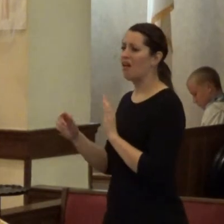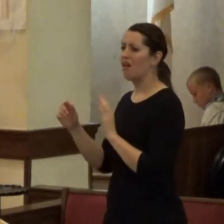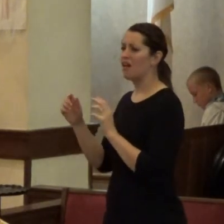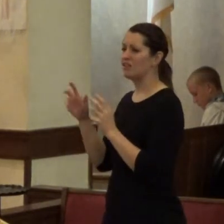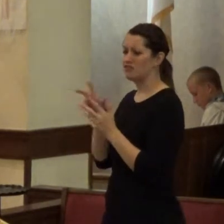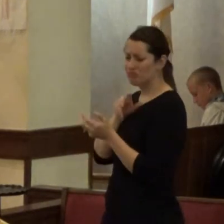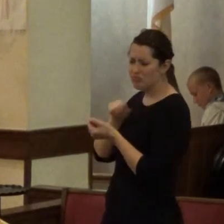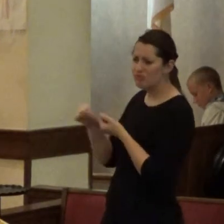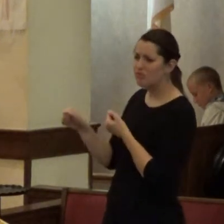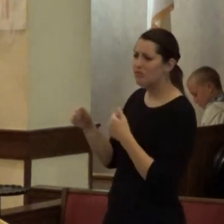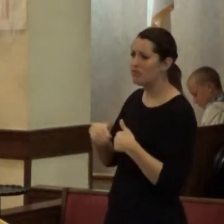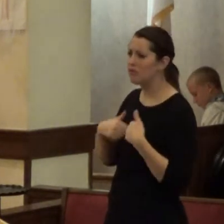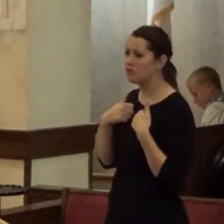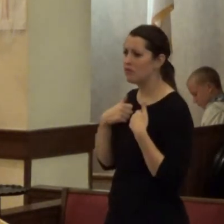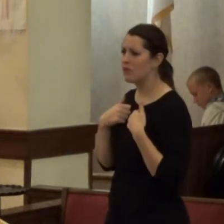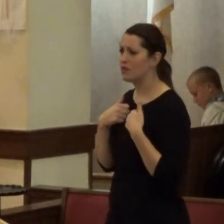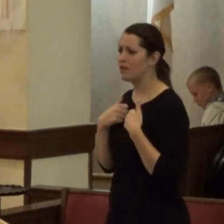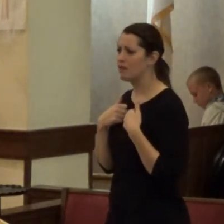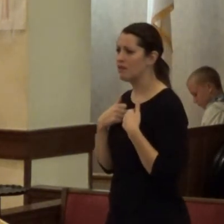life.